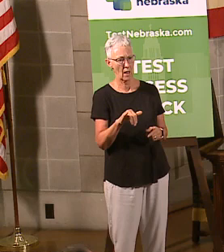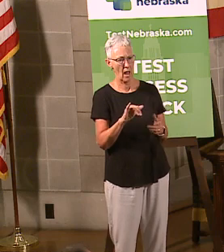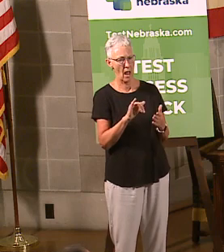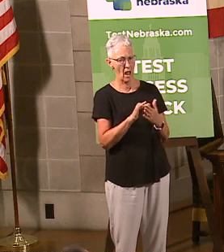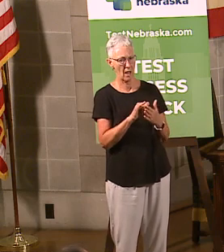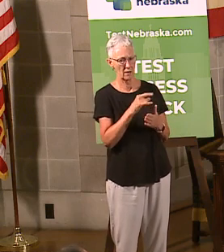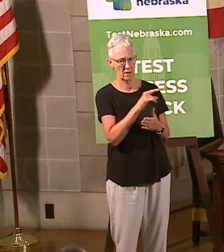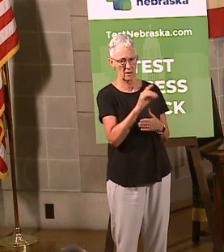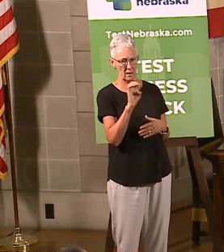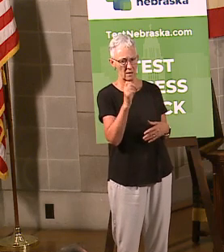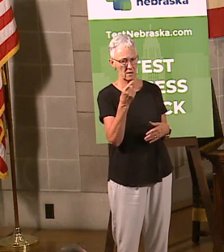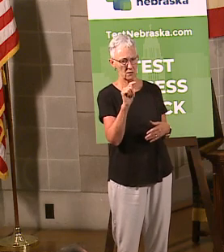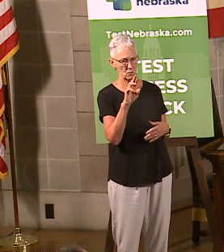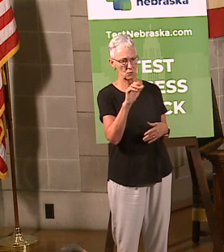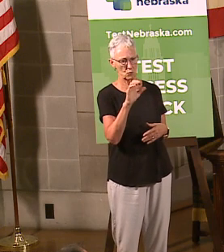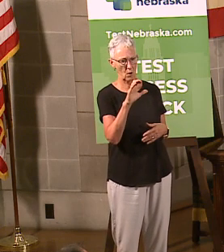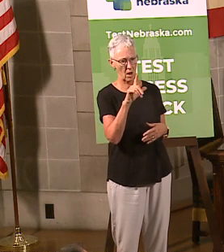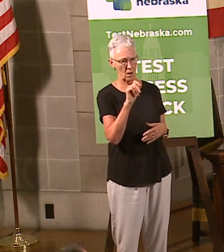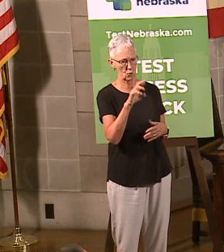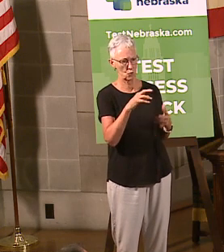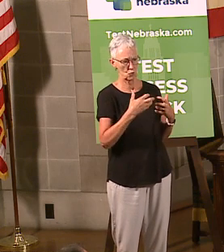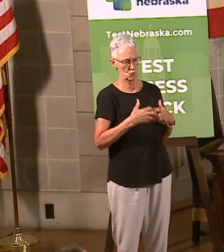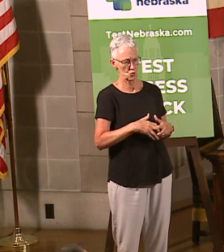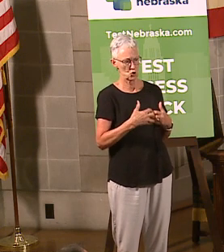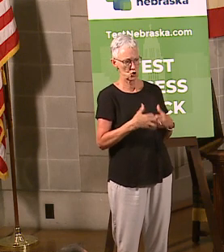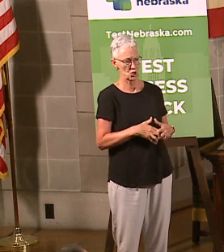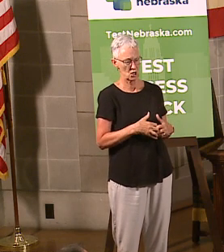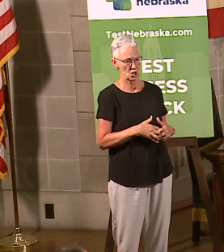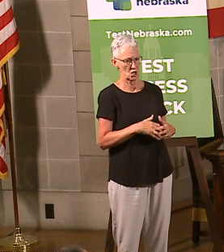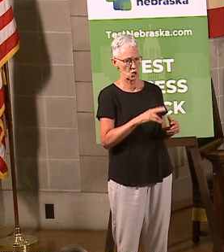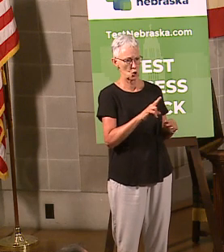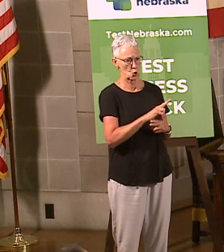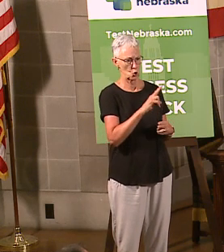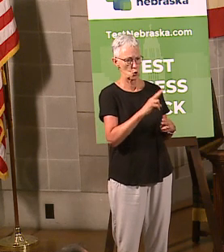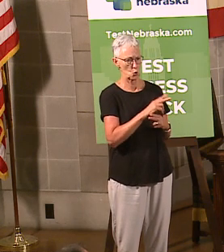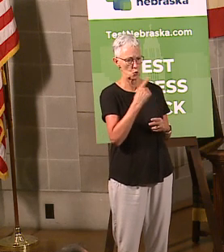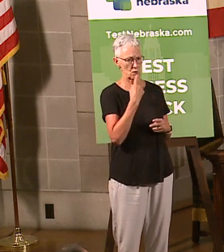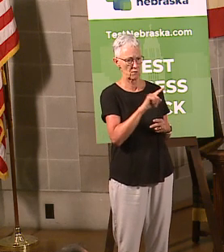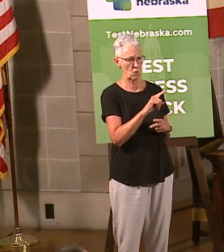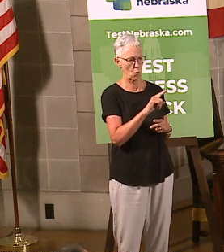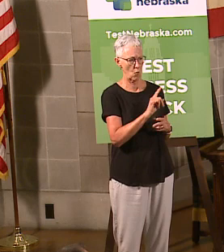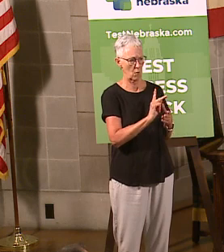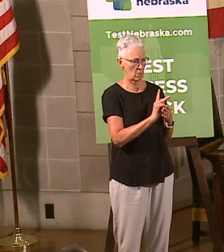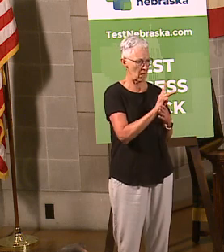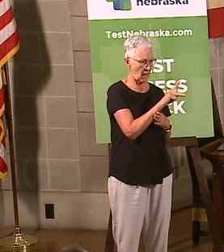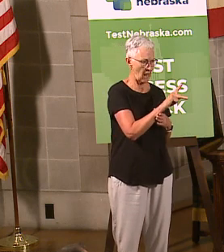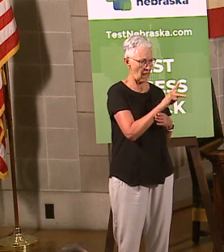and animals, not for humans. But that coupled with the level detection